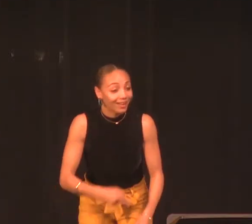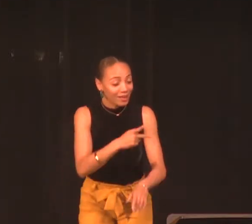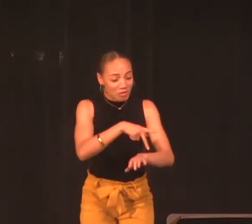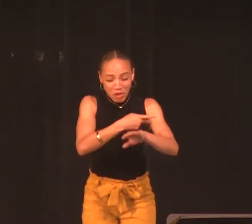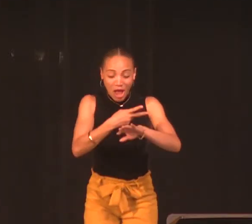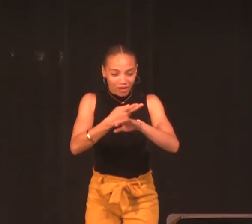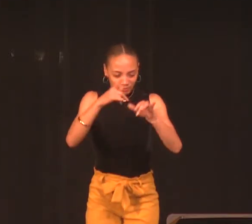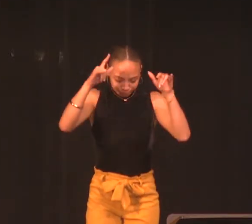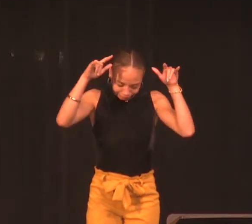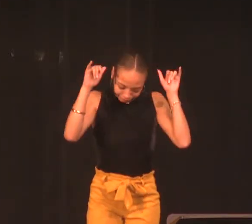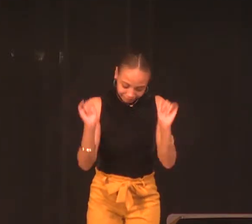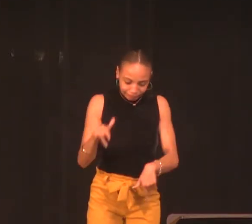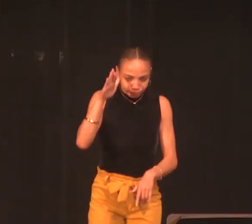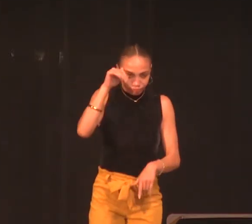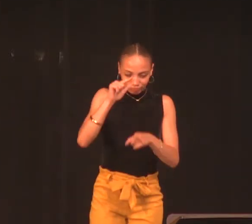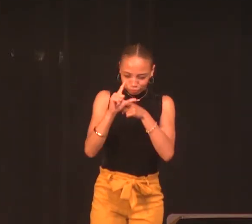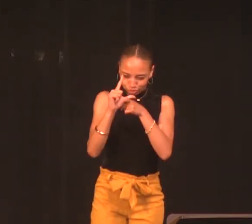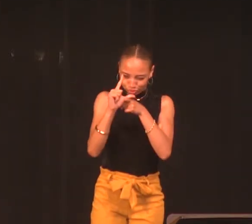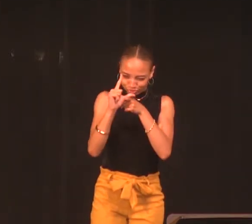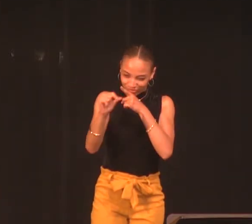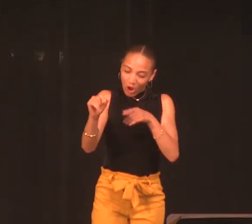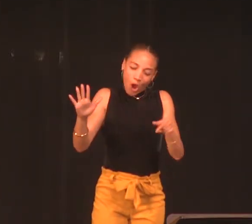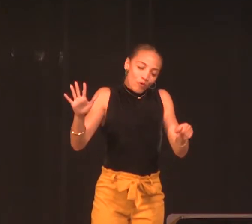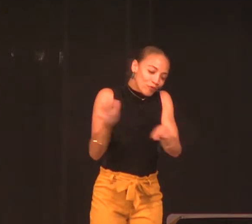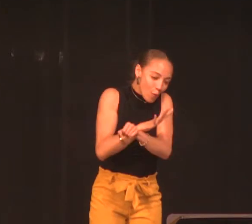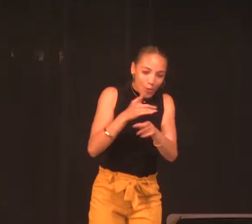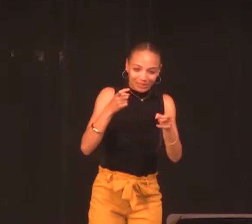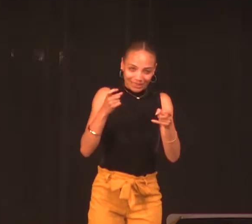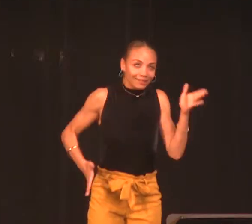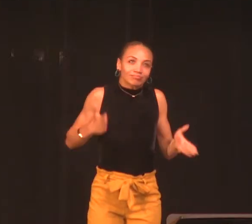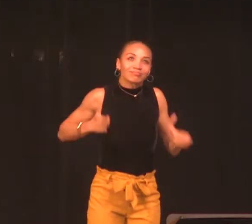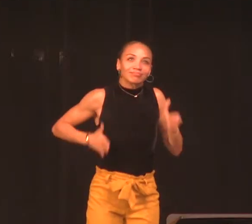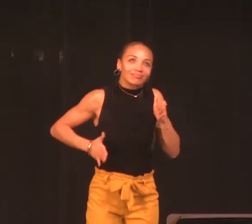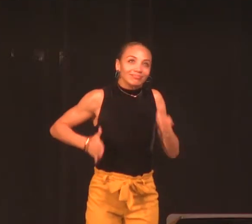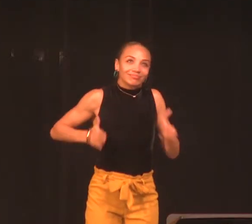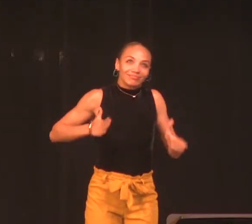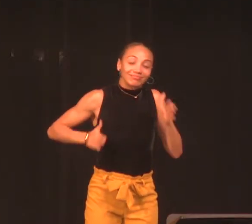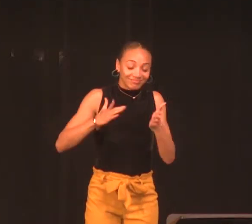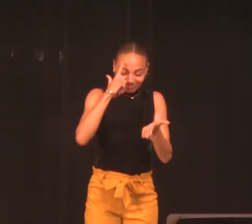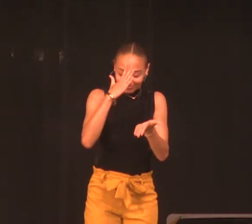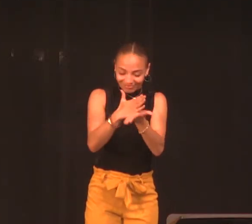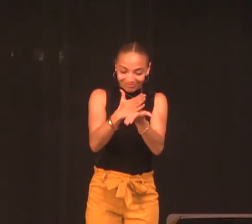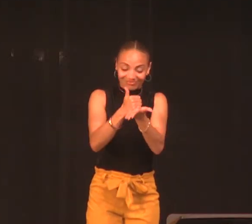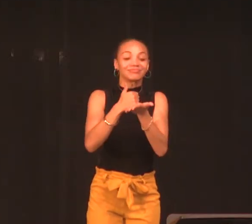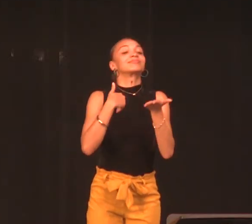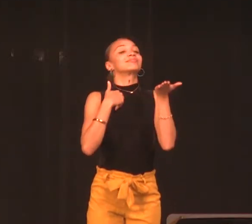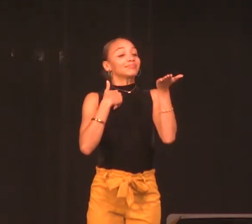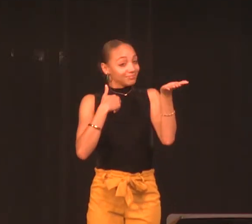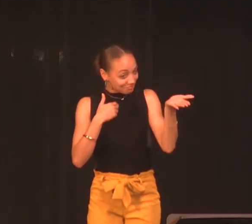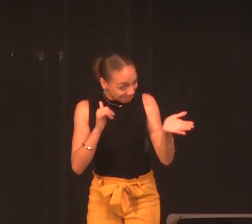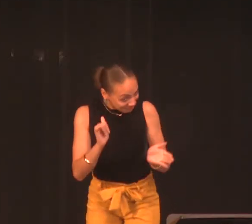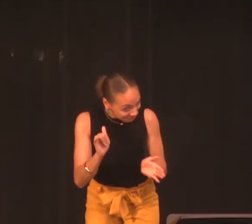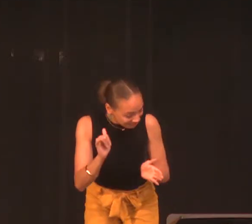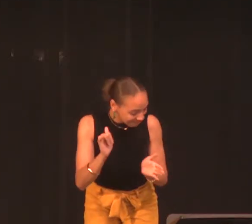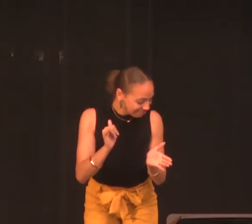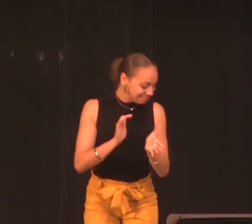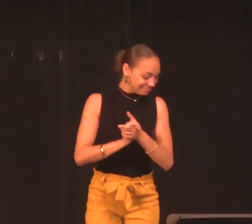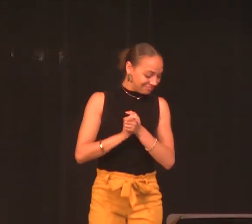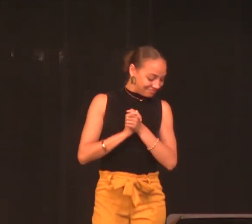I will not lie, she cries and she gets a runny nose and she gets bruises, but every time she gets back up, she will go as fast as